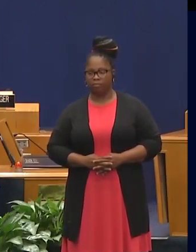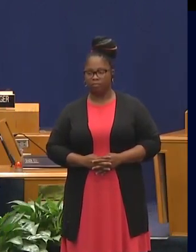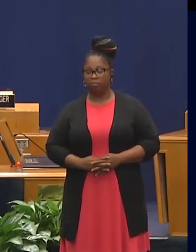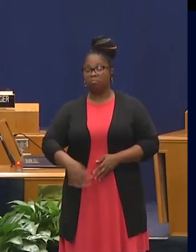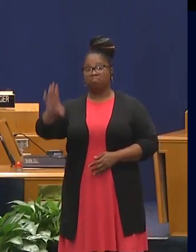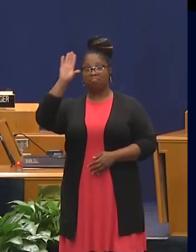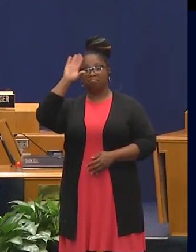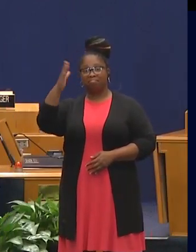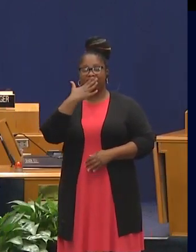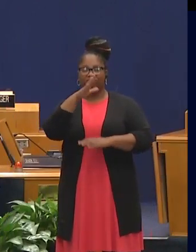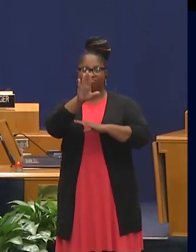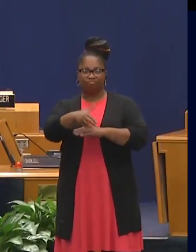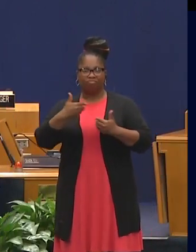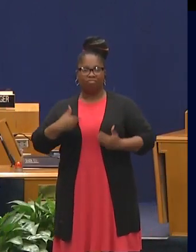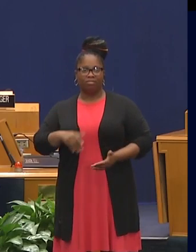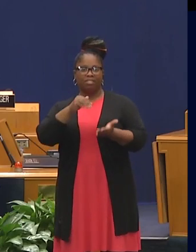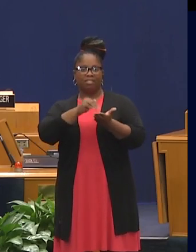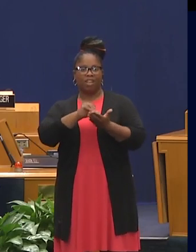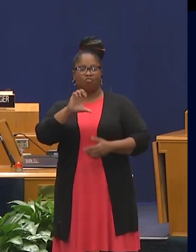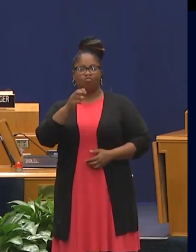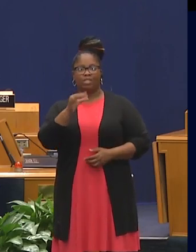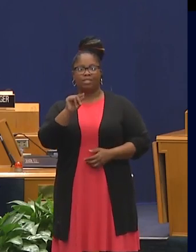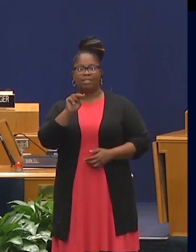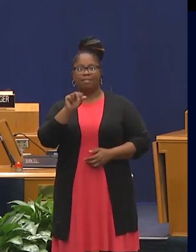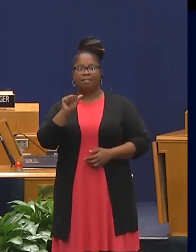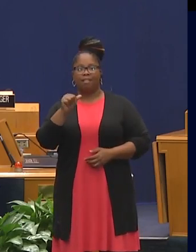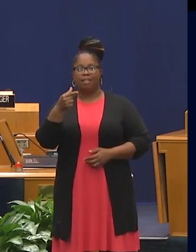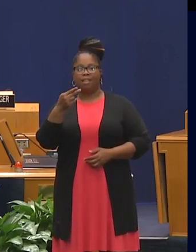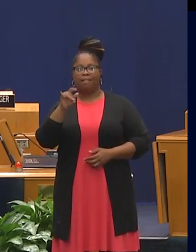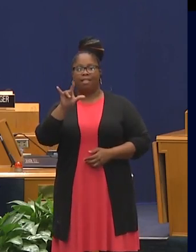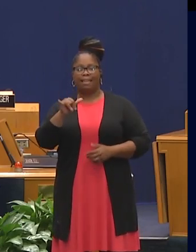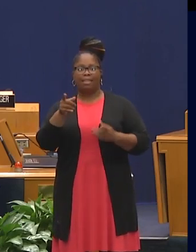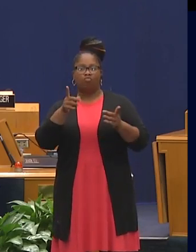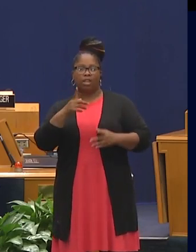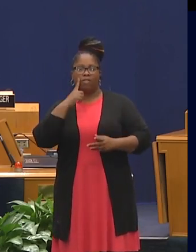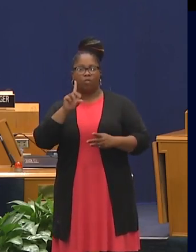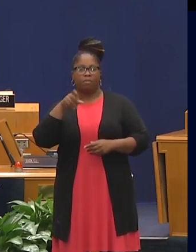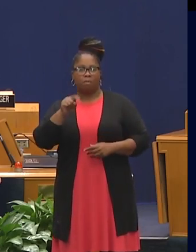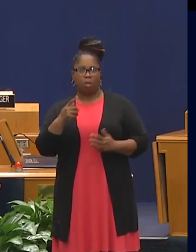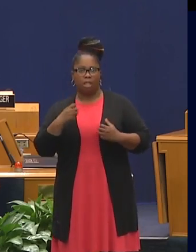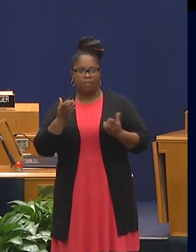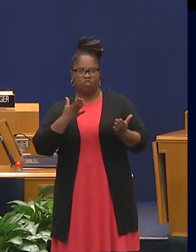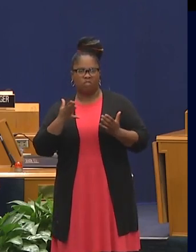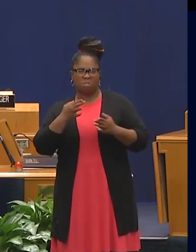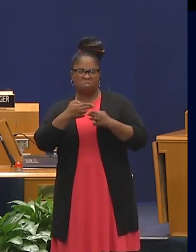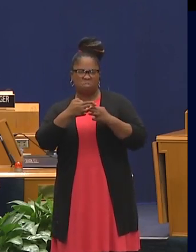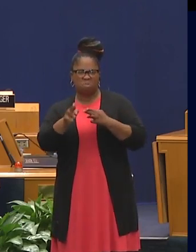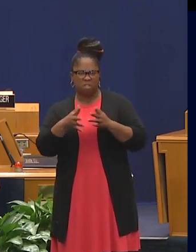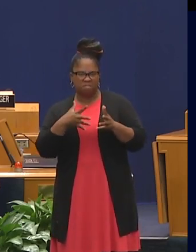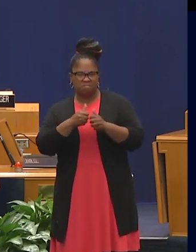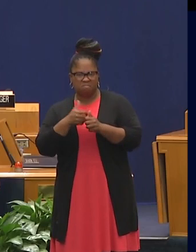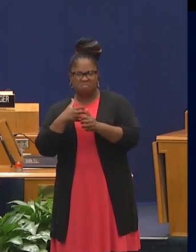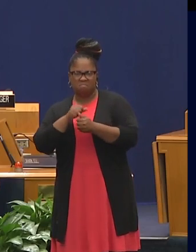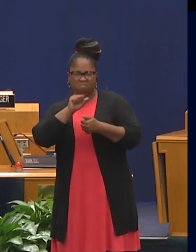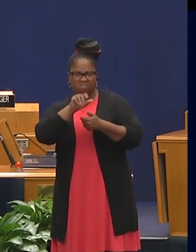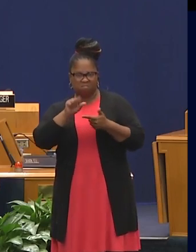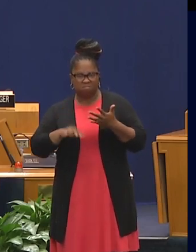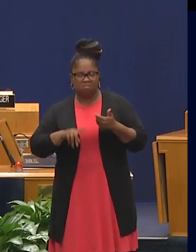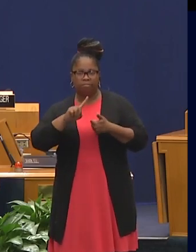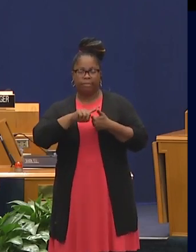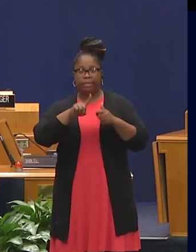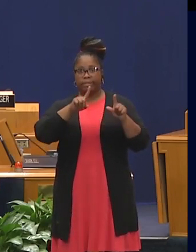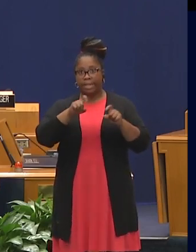Hi, and good afternoon. I'm Dr. Christina Gali, the Director of the Department of Health Services. I'll give a brief update today on a couple of topics, testing